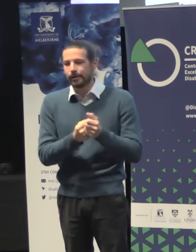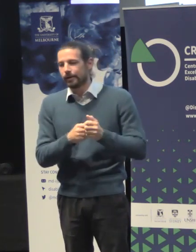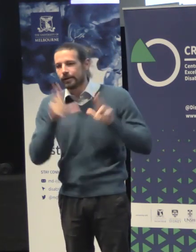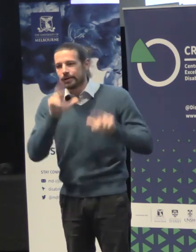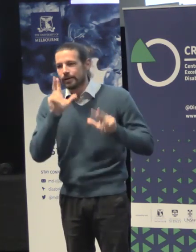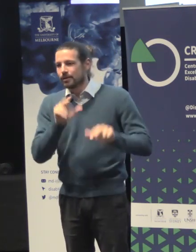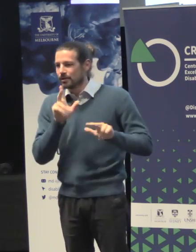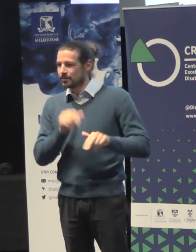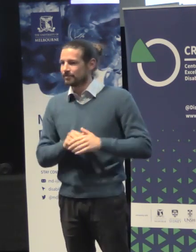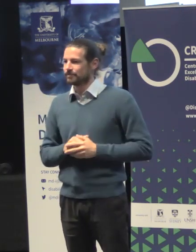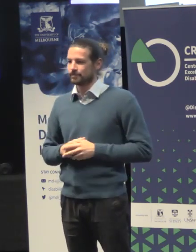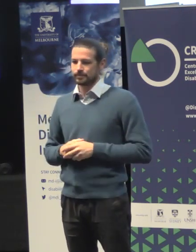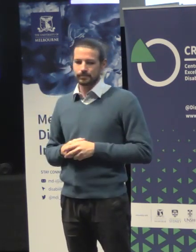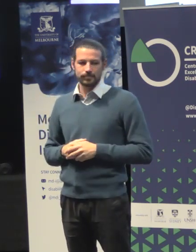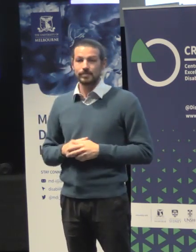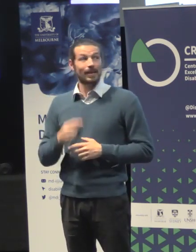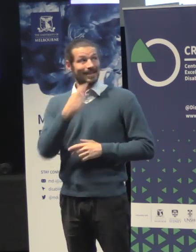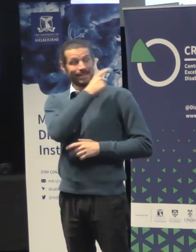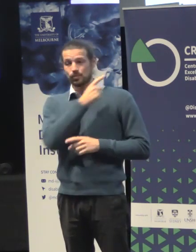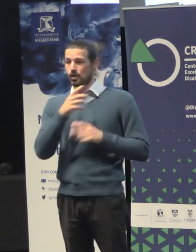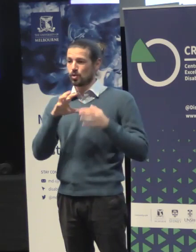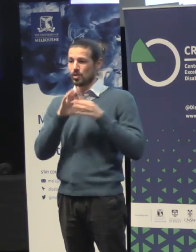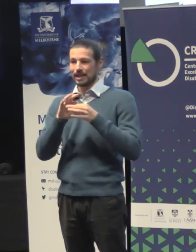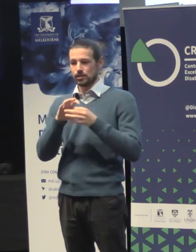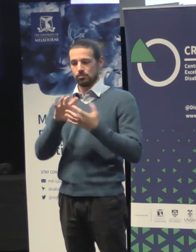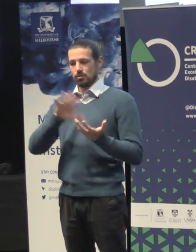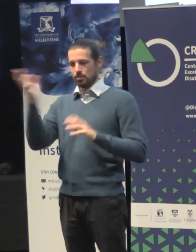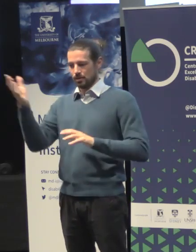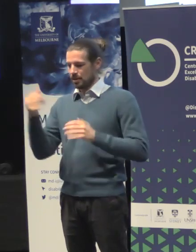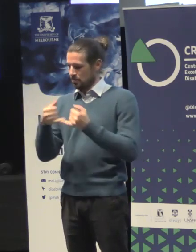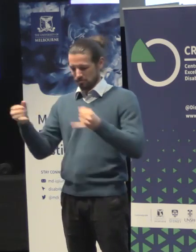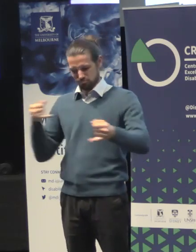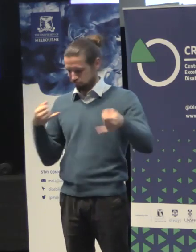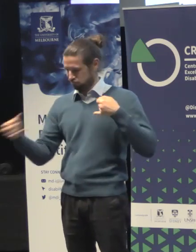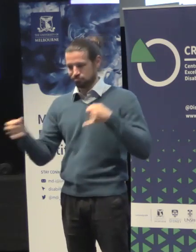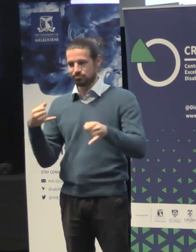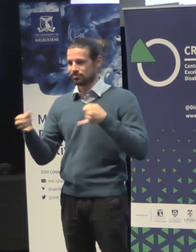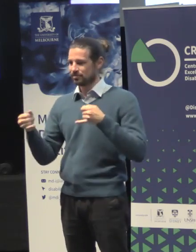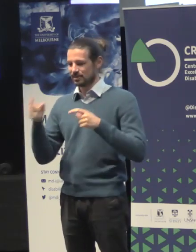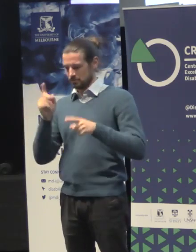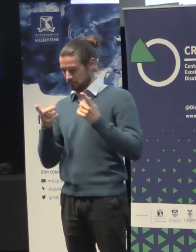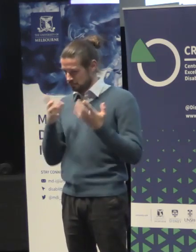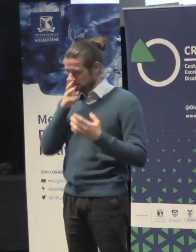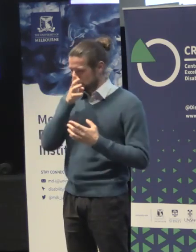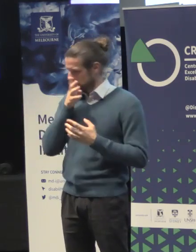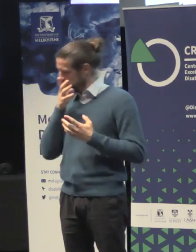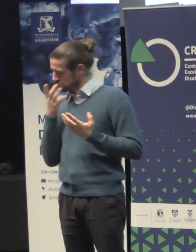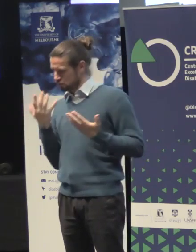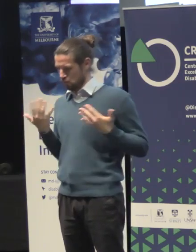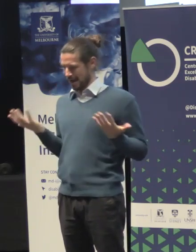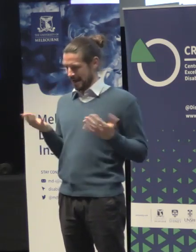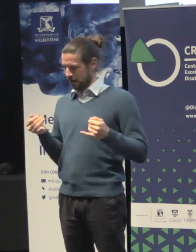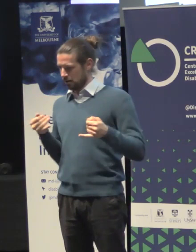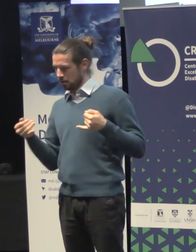This one, the relationship became a bit messy in terms of attachment. There weren't clear boundaries. There were times it got very confusing for both parties.